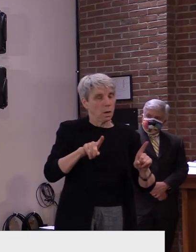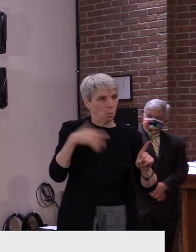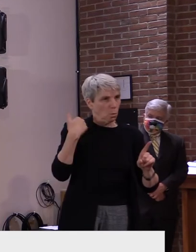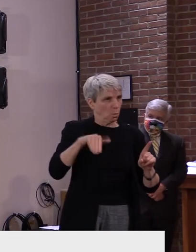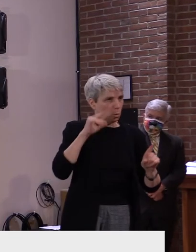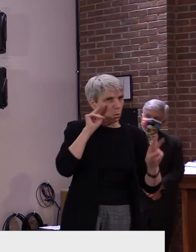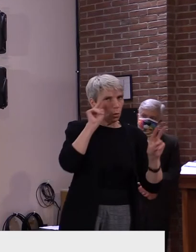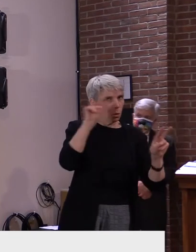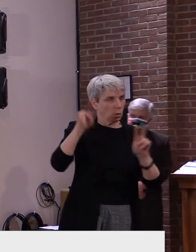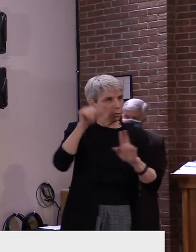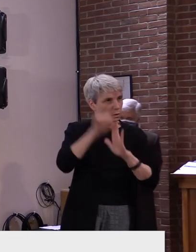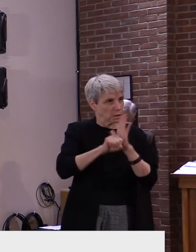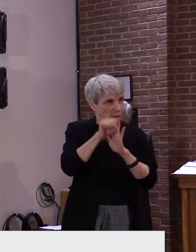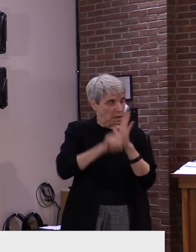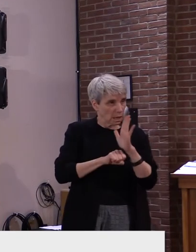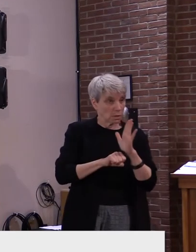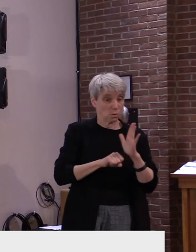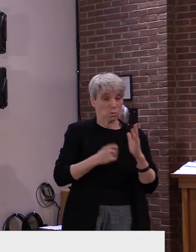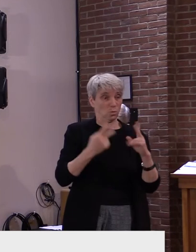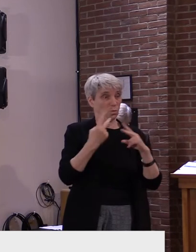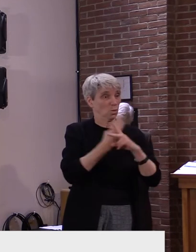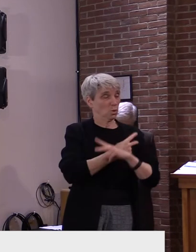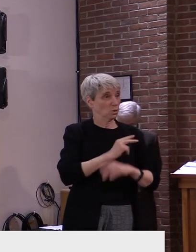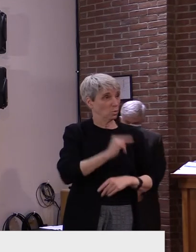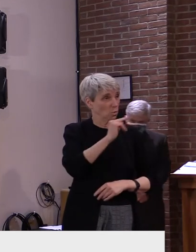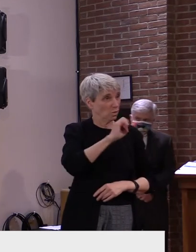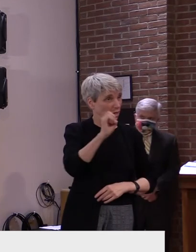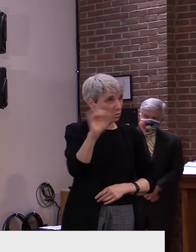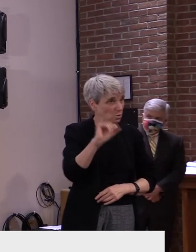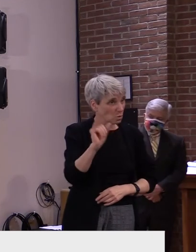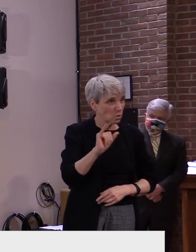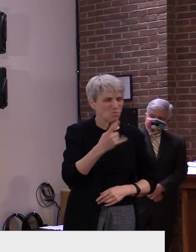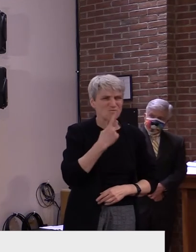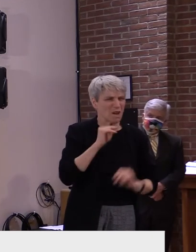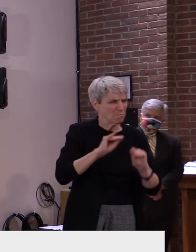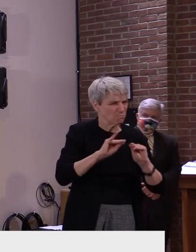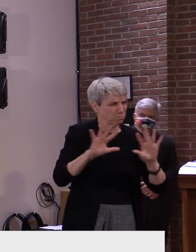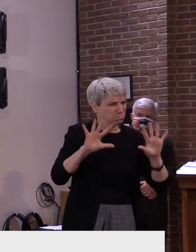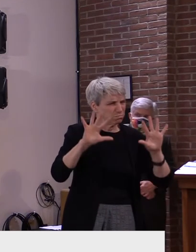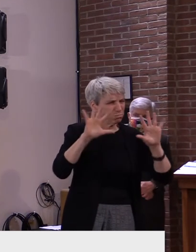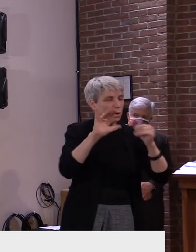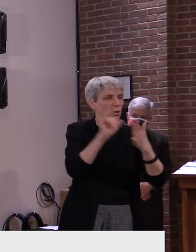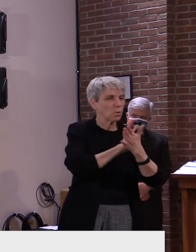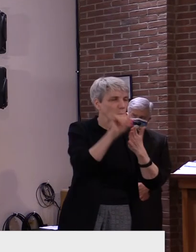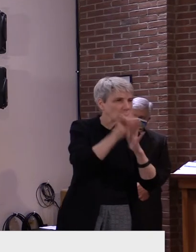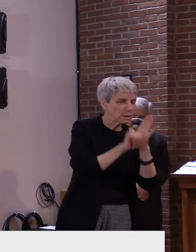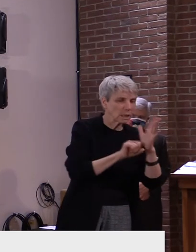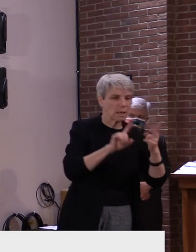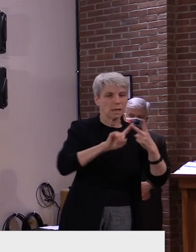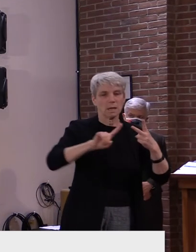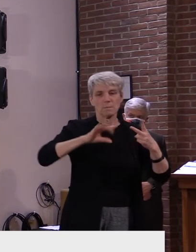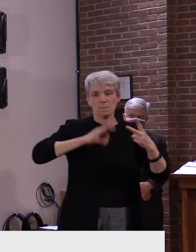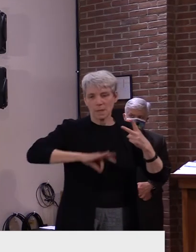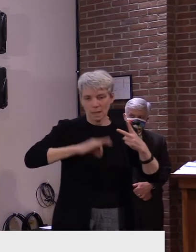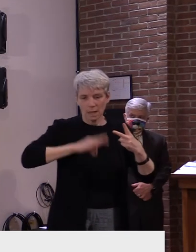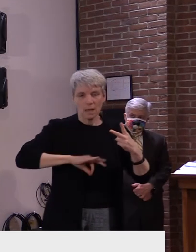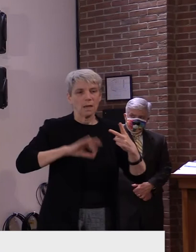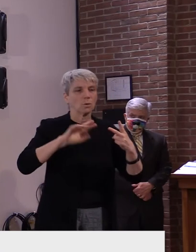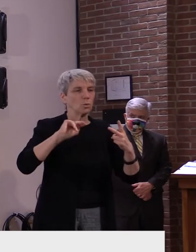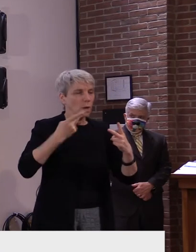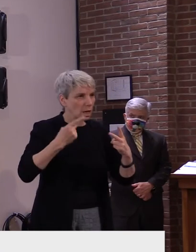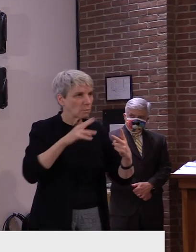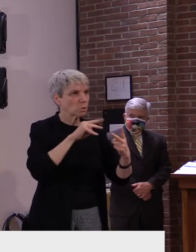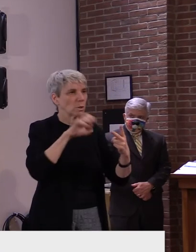particularly coming into the northeast and i watched the new york numbers the massachusetts numbers in maine and new hampshire in